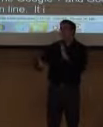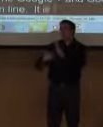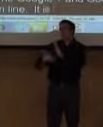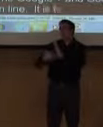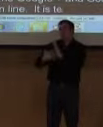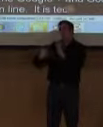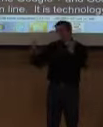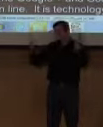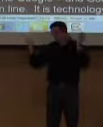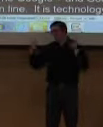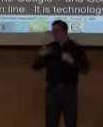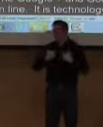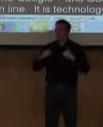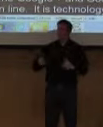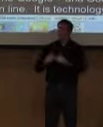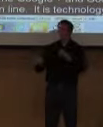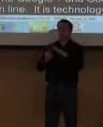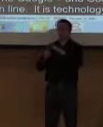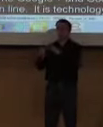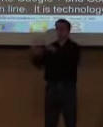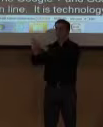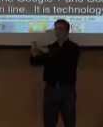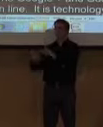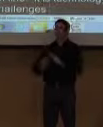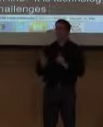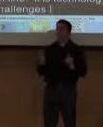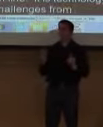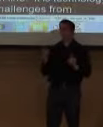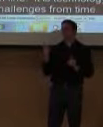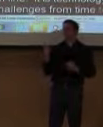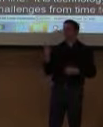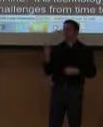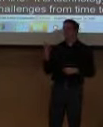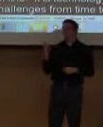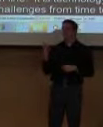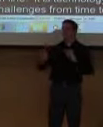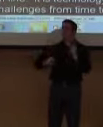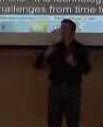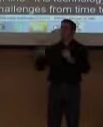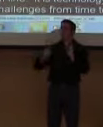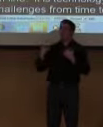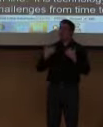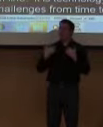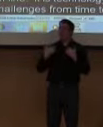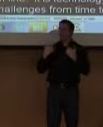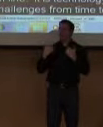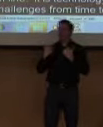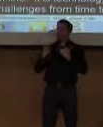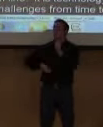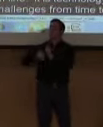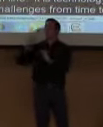technology. We have challenges from time to time, but I think that people have had largely